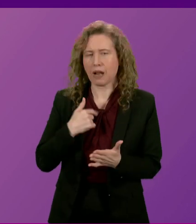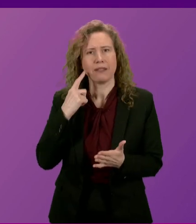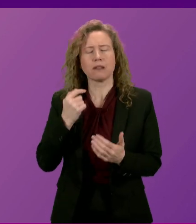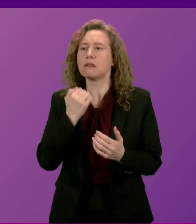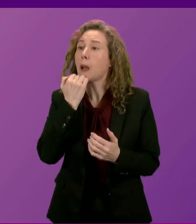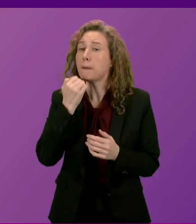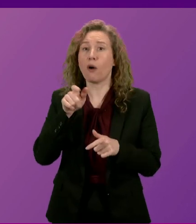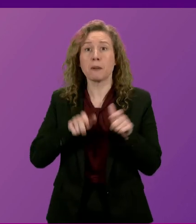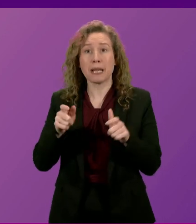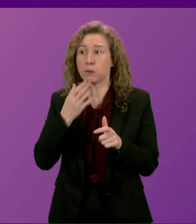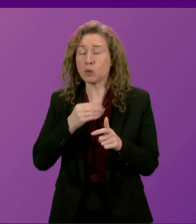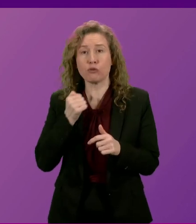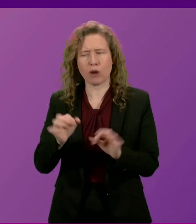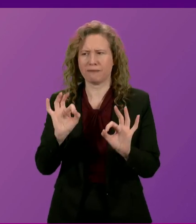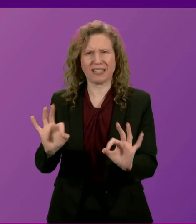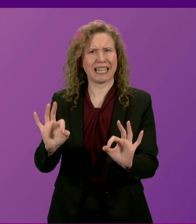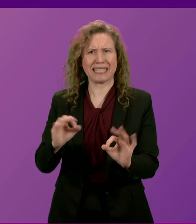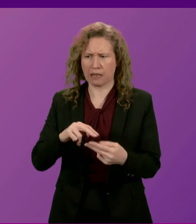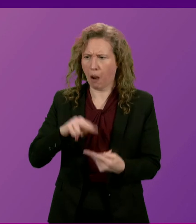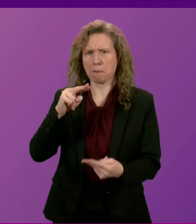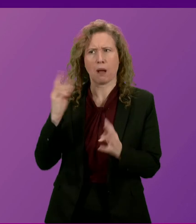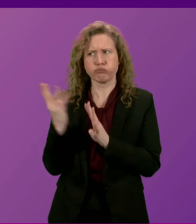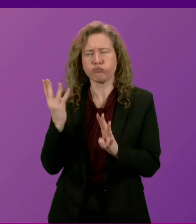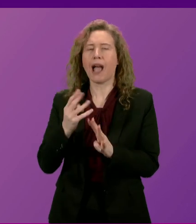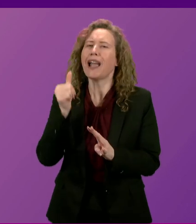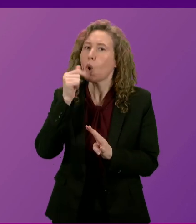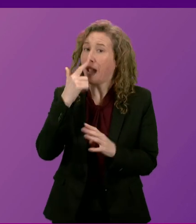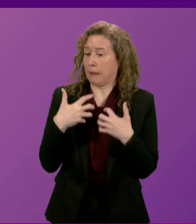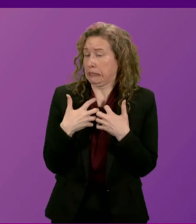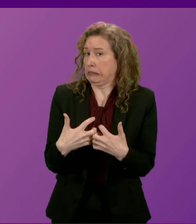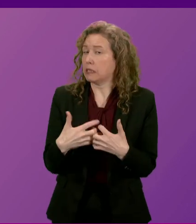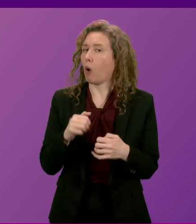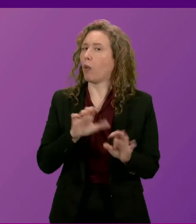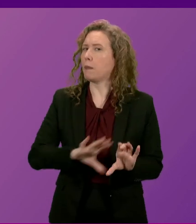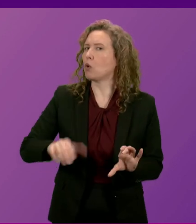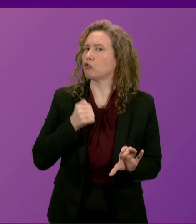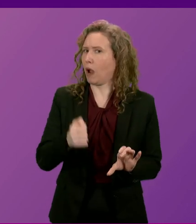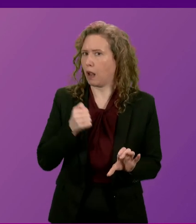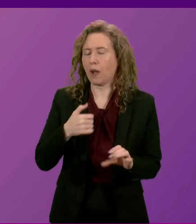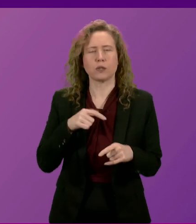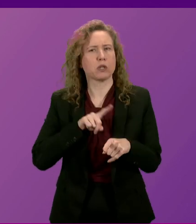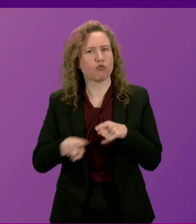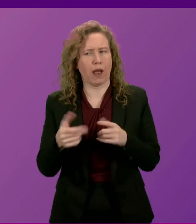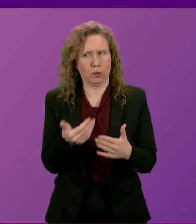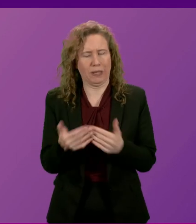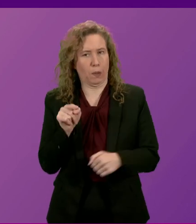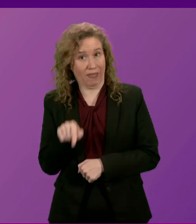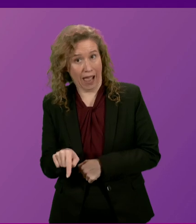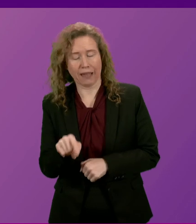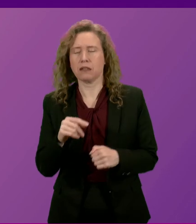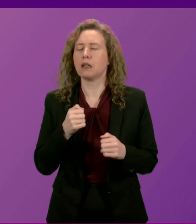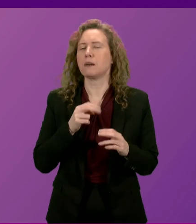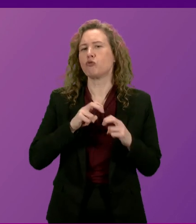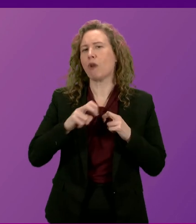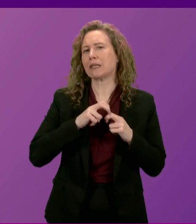passenger numbers that have been achieved. I know there's quite often quite a lot of congestion on the Borders Railway, and we're doing our best to try to address that. The